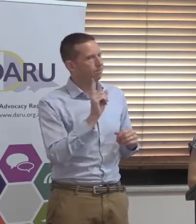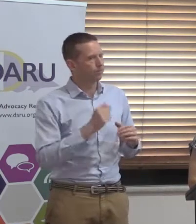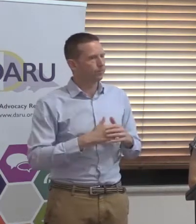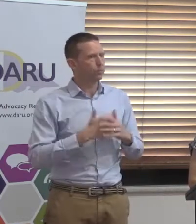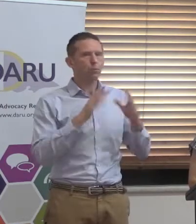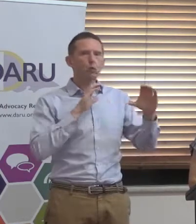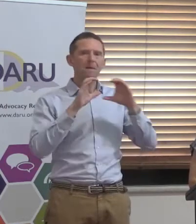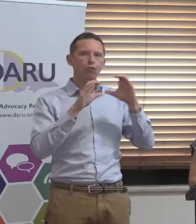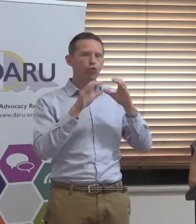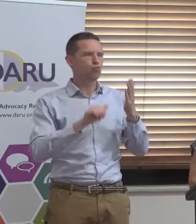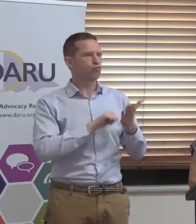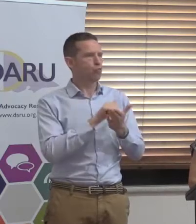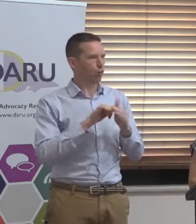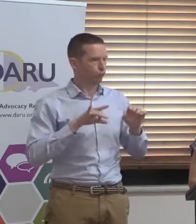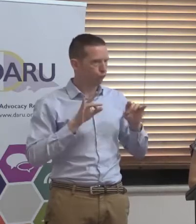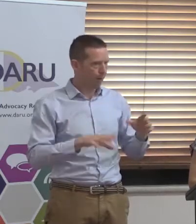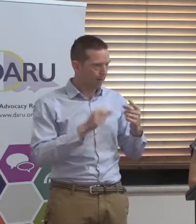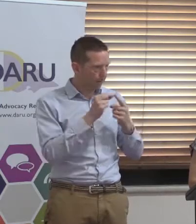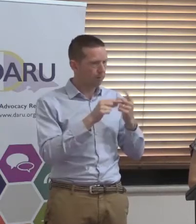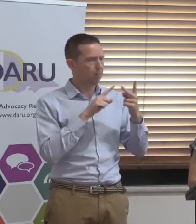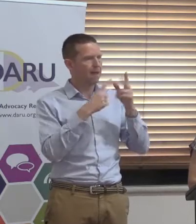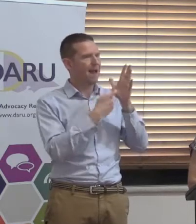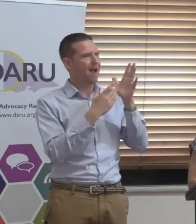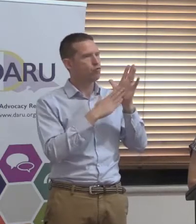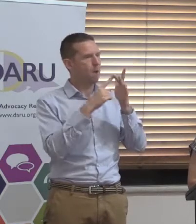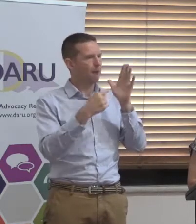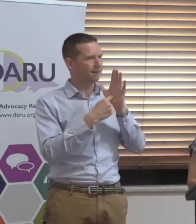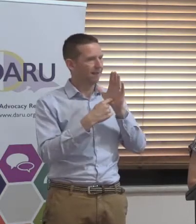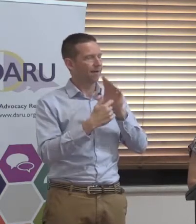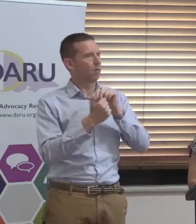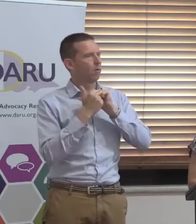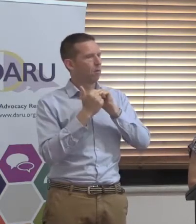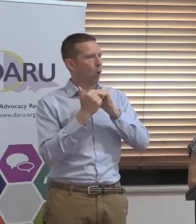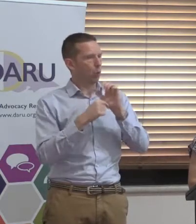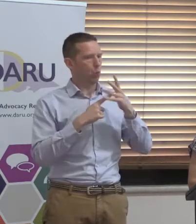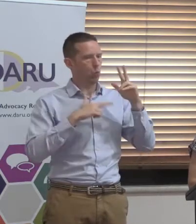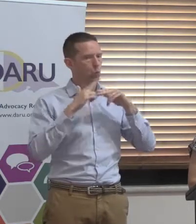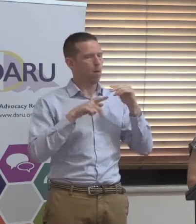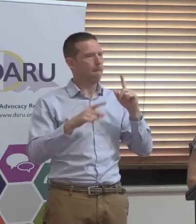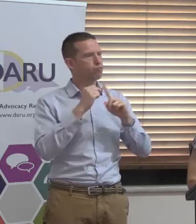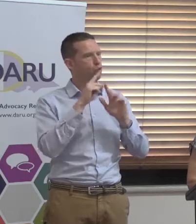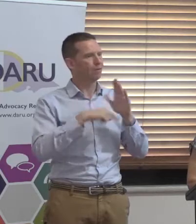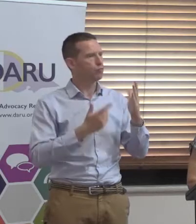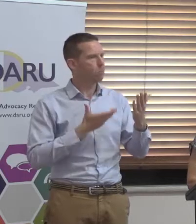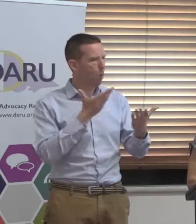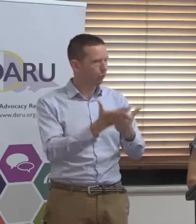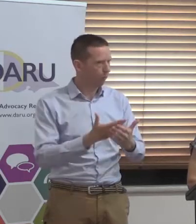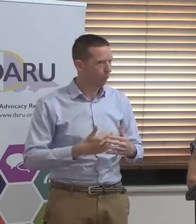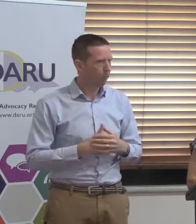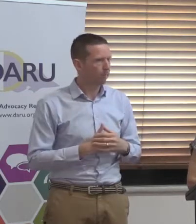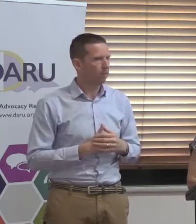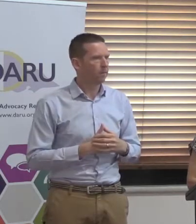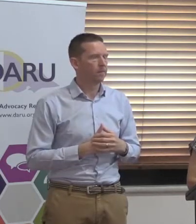Communication Rights Australia and RMIT developing the project proposal,